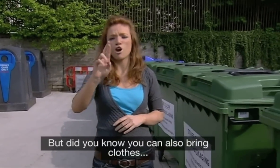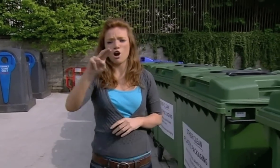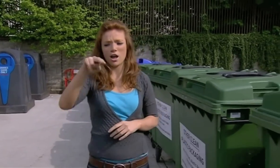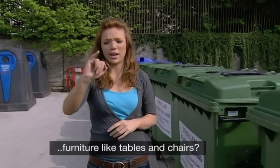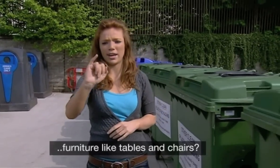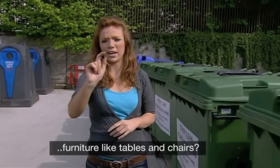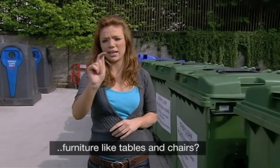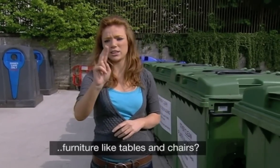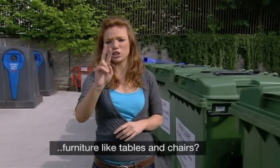furniture,